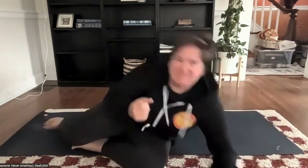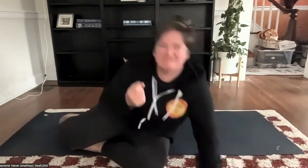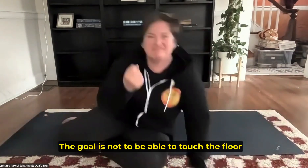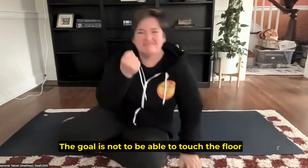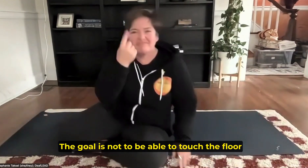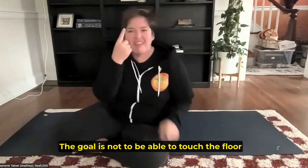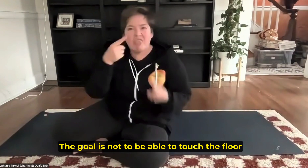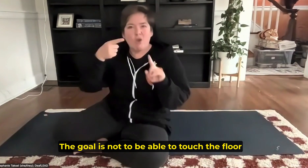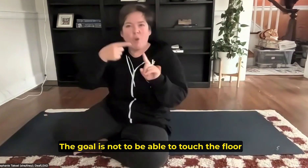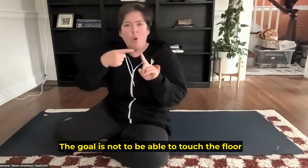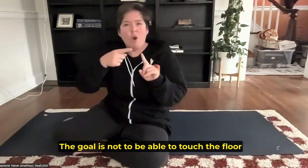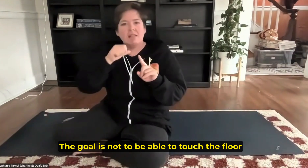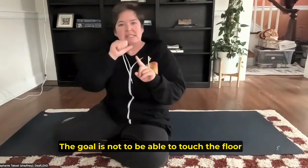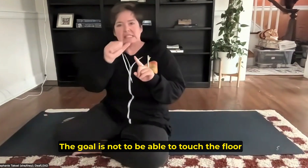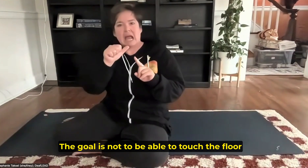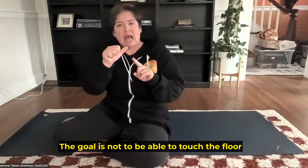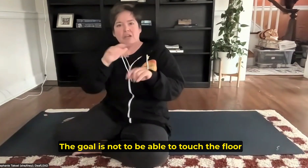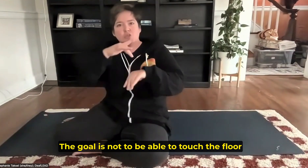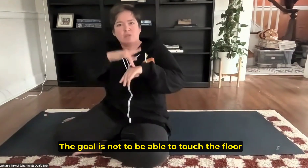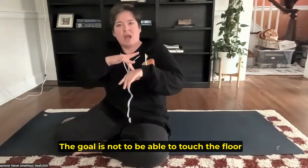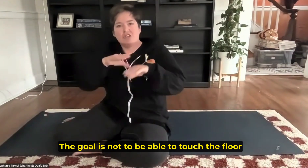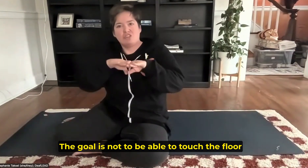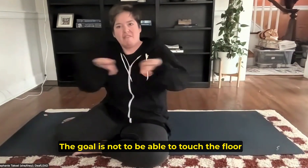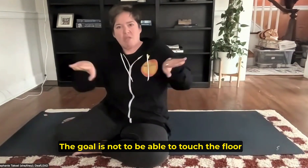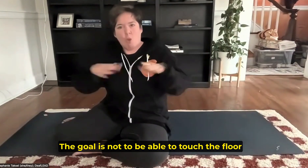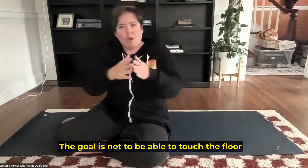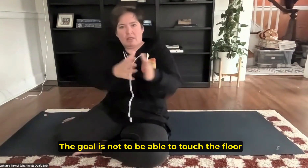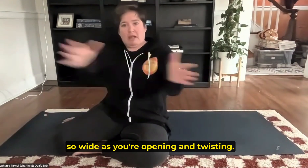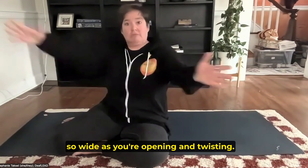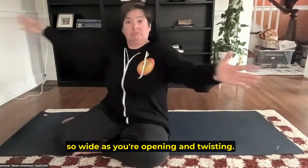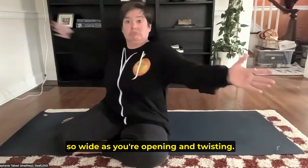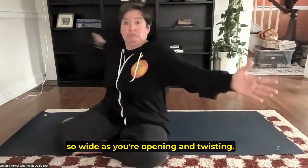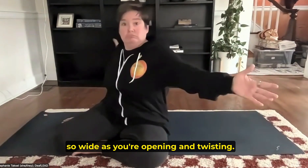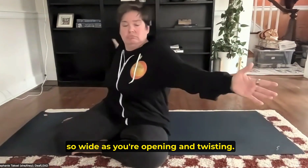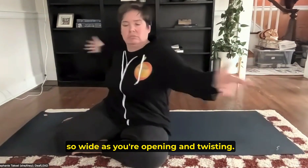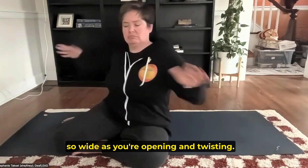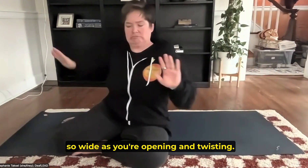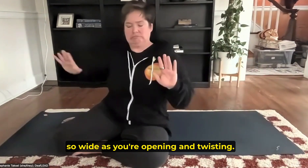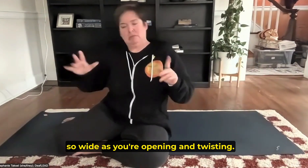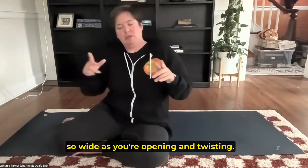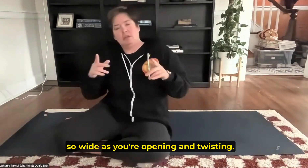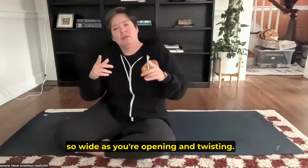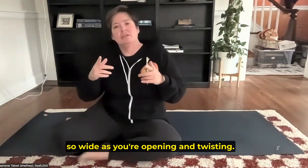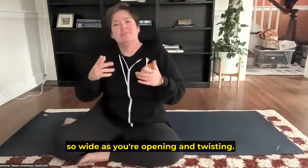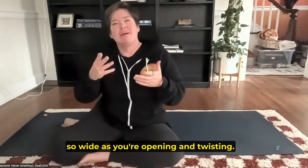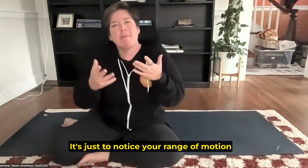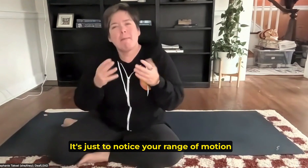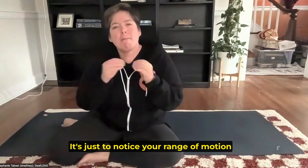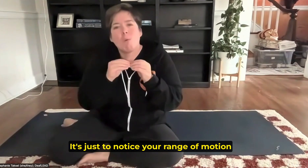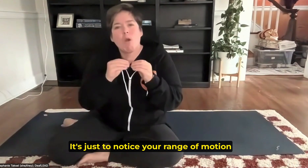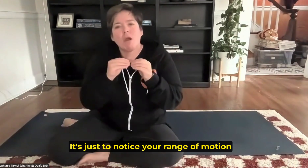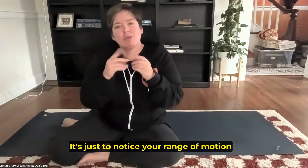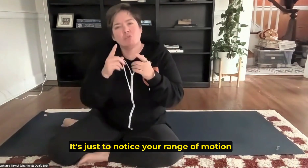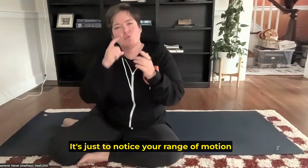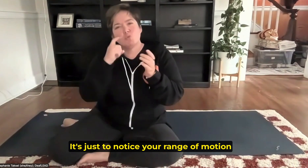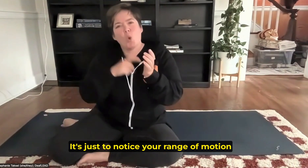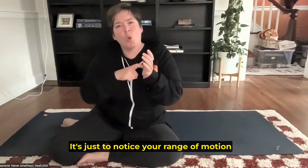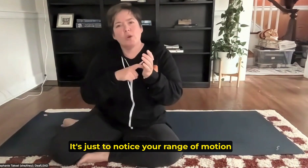The goal is not to be able to touch the floor so wide as you're opening and twisting. It's just to notice